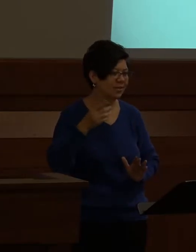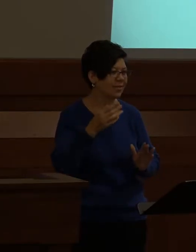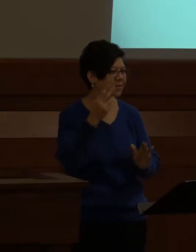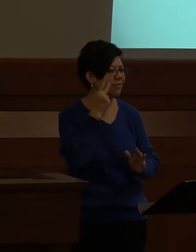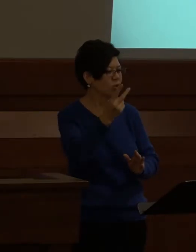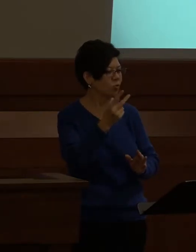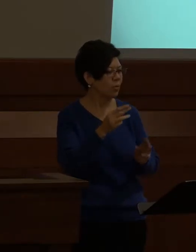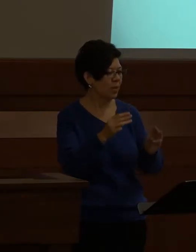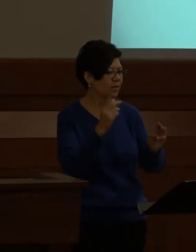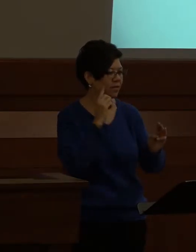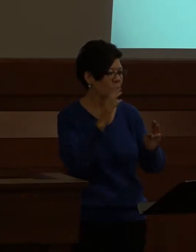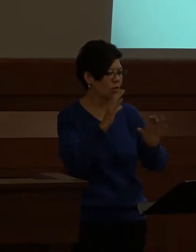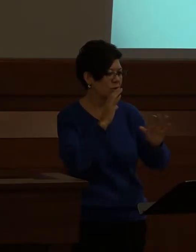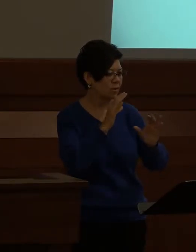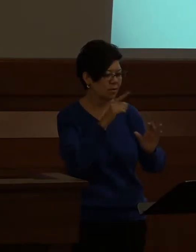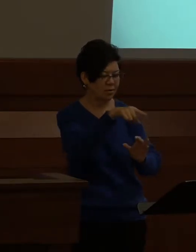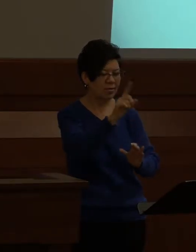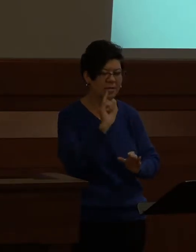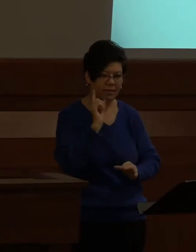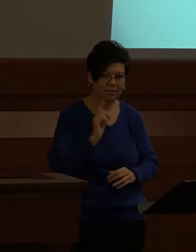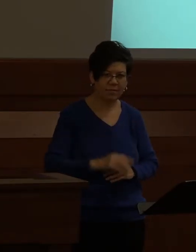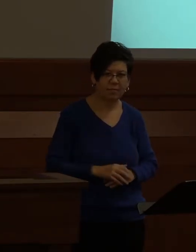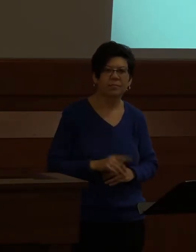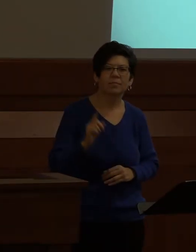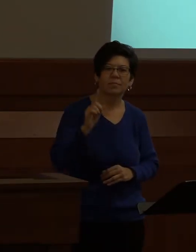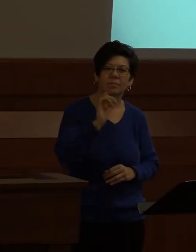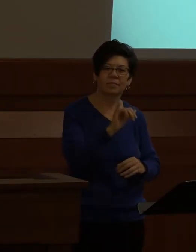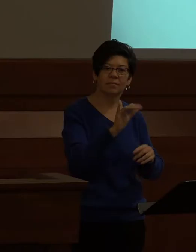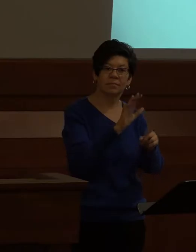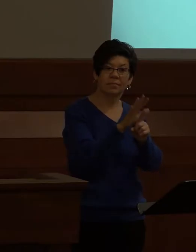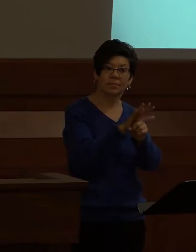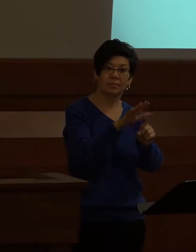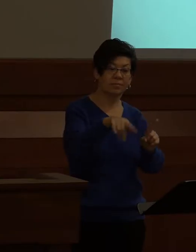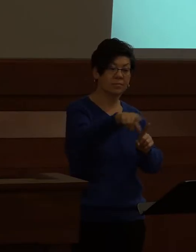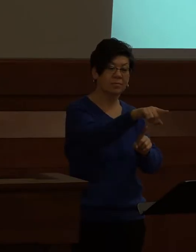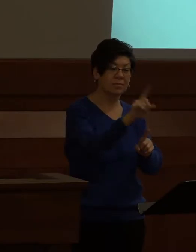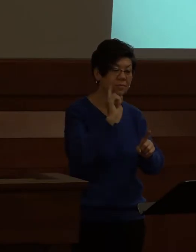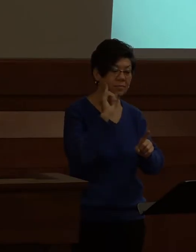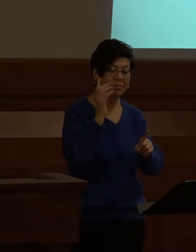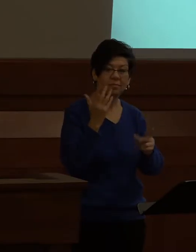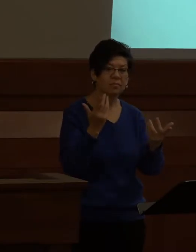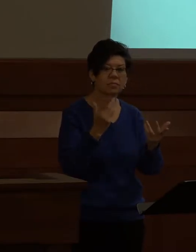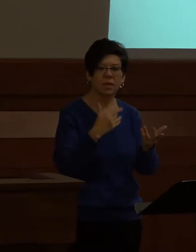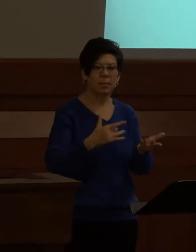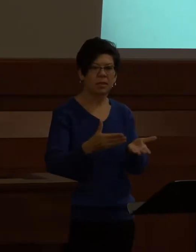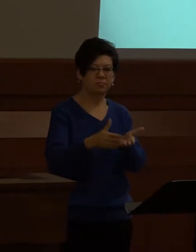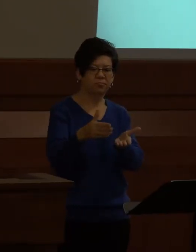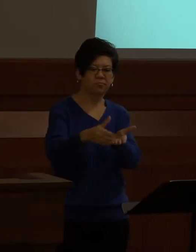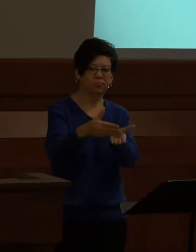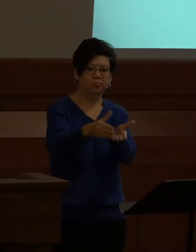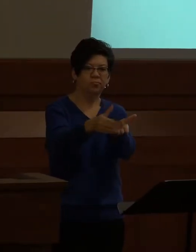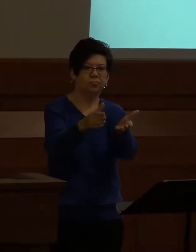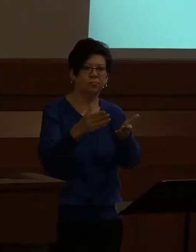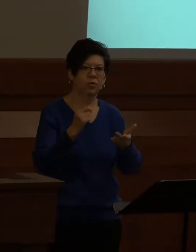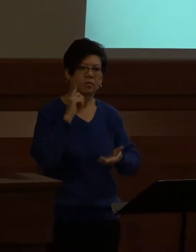of communication for the deaf, a population often preemptively excluded from oratory.